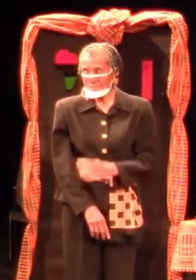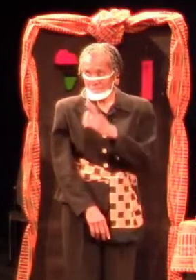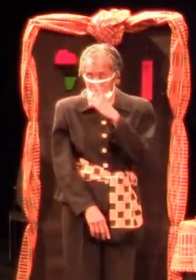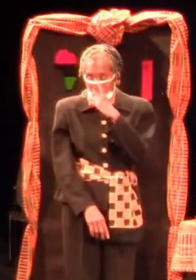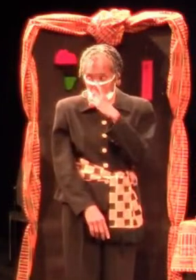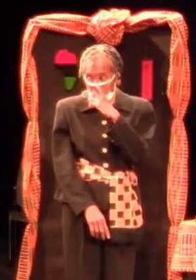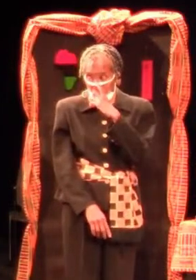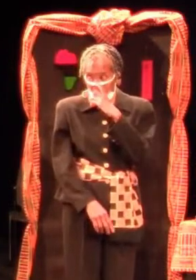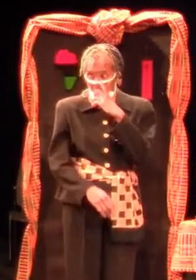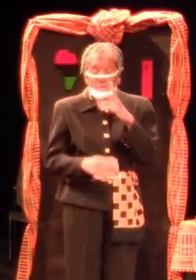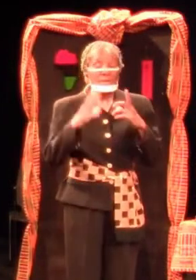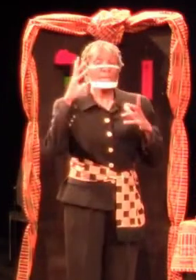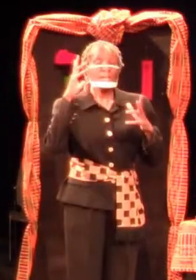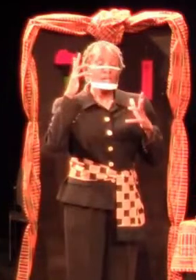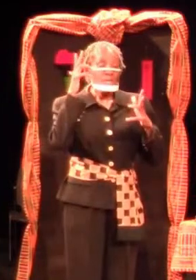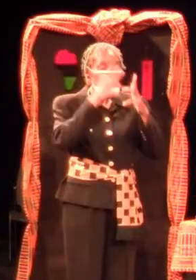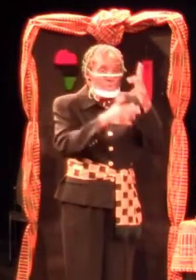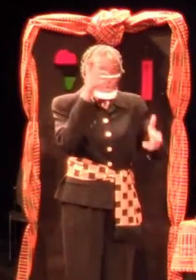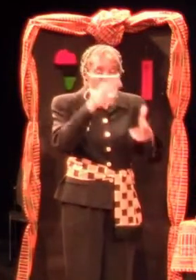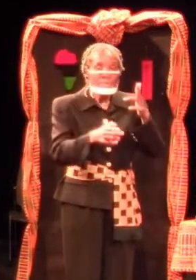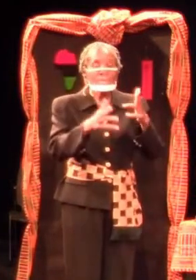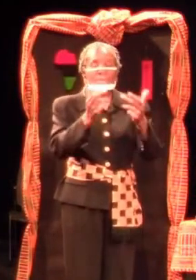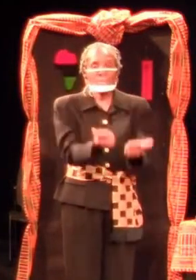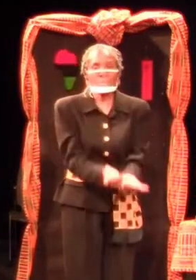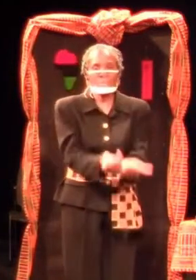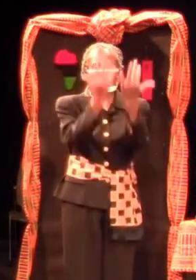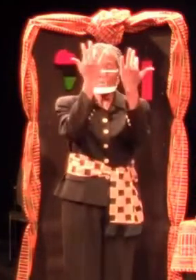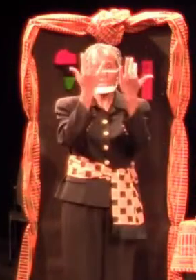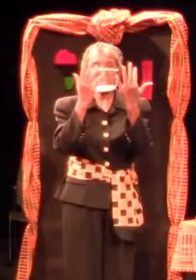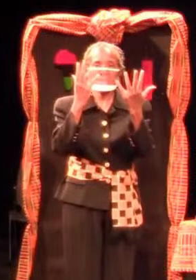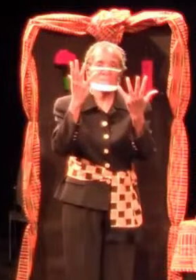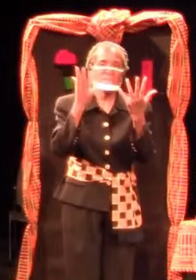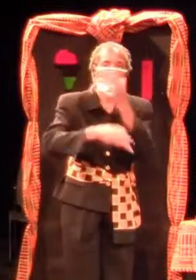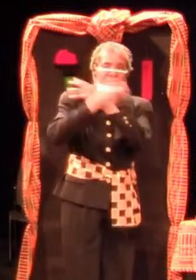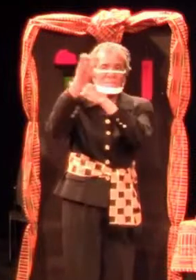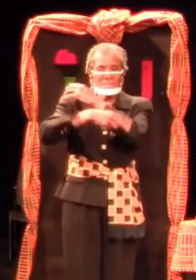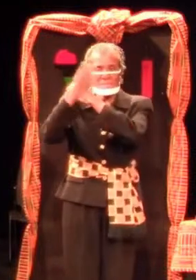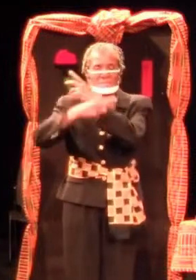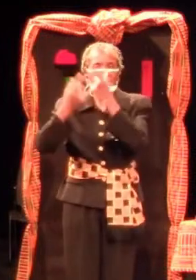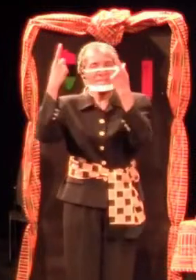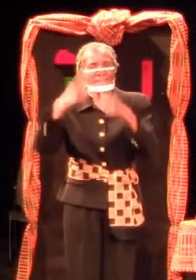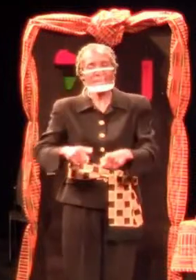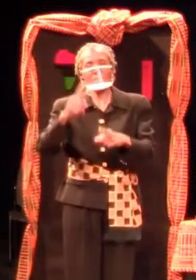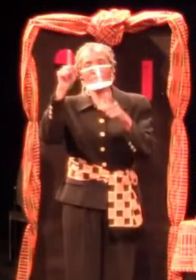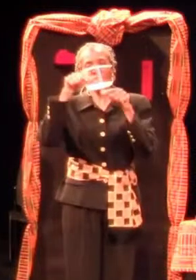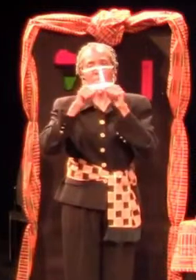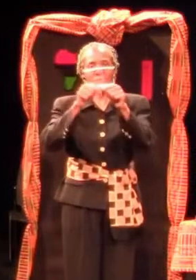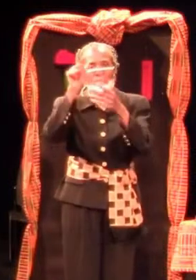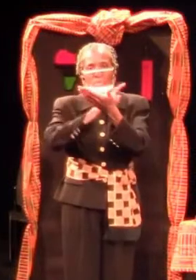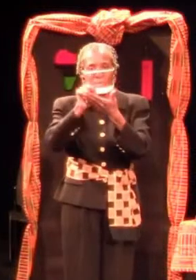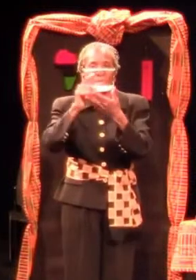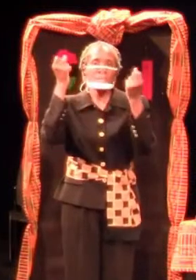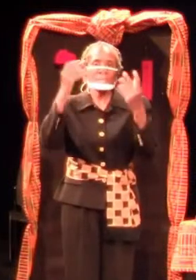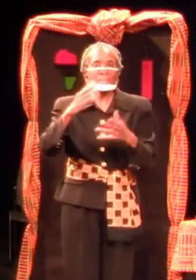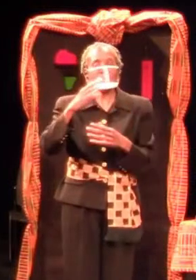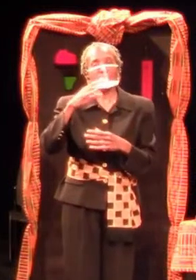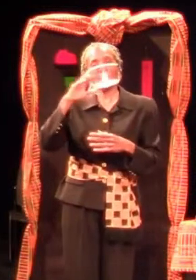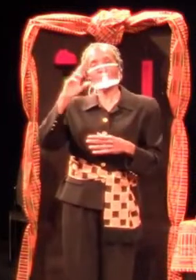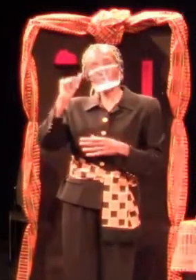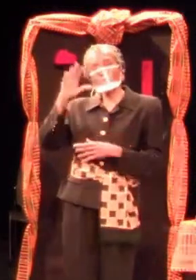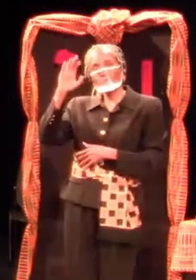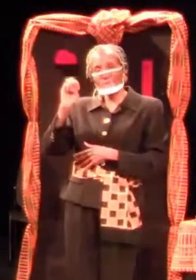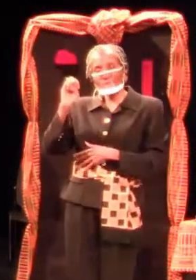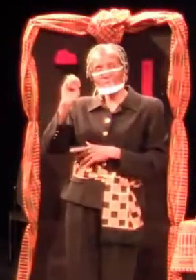The burning and looting, the shooting and beating went on for nearly a week. It began, as many race riots have begun, with the arrest